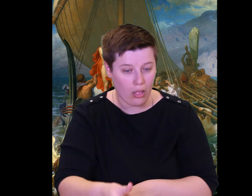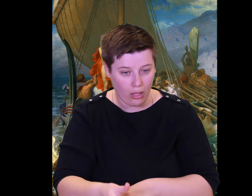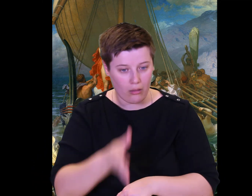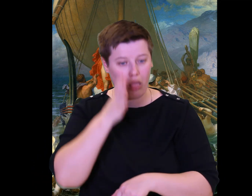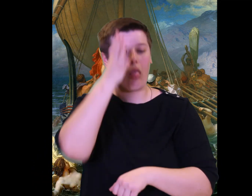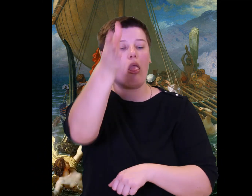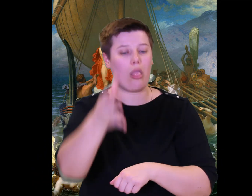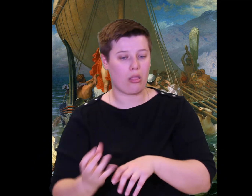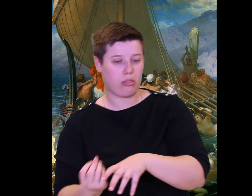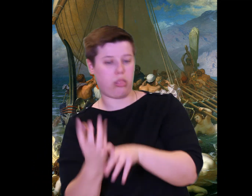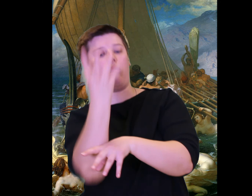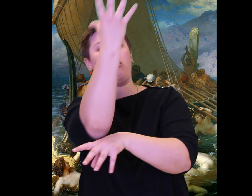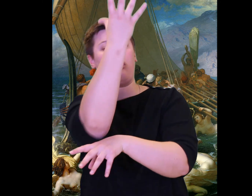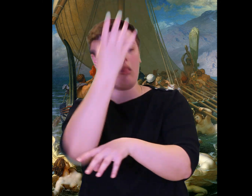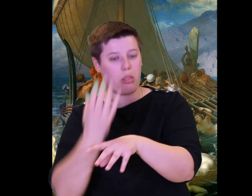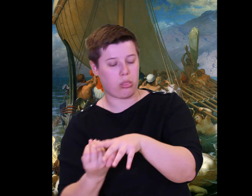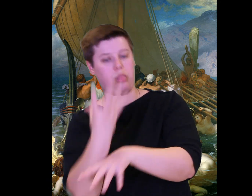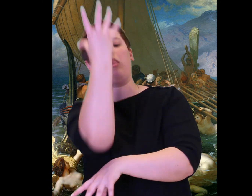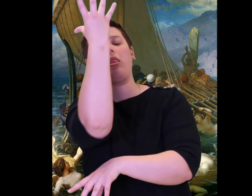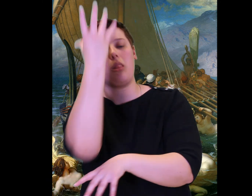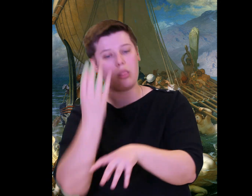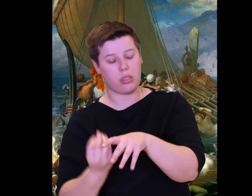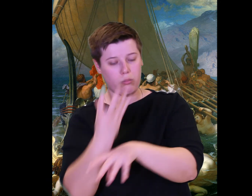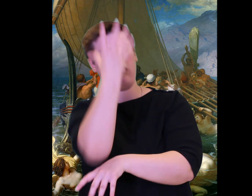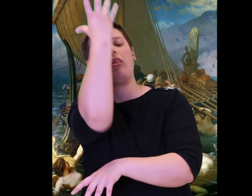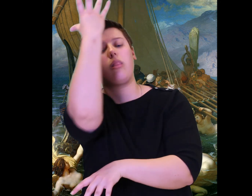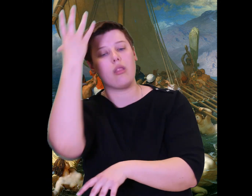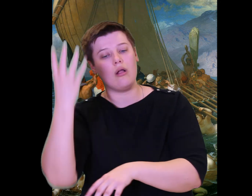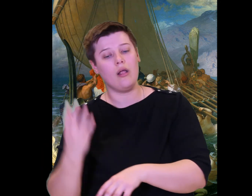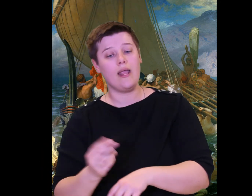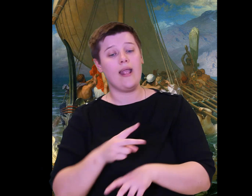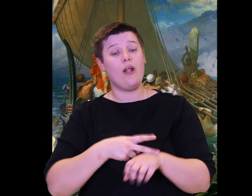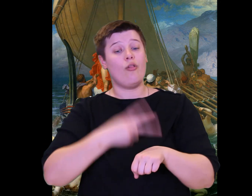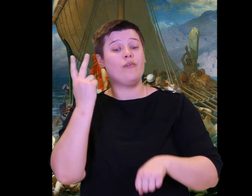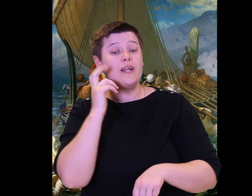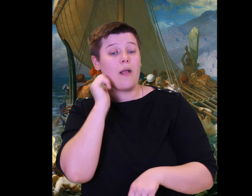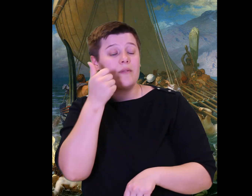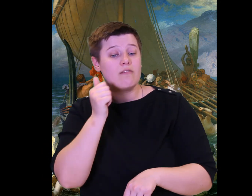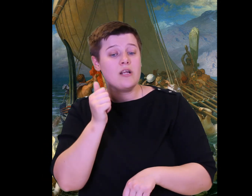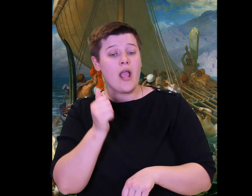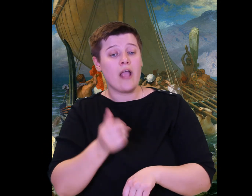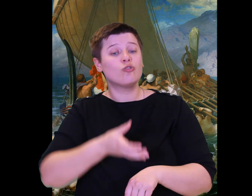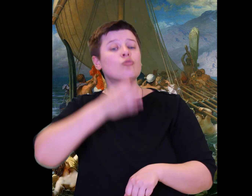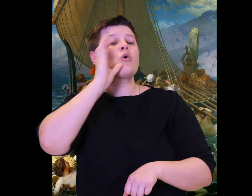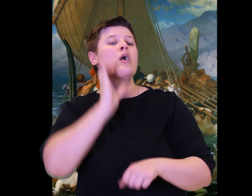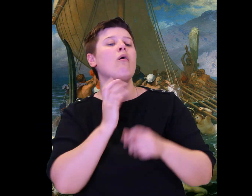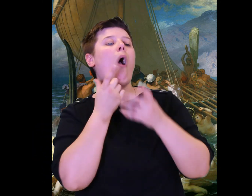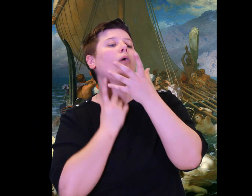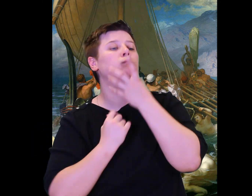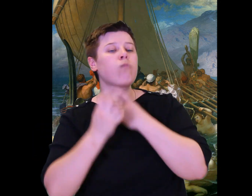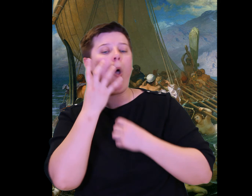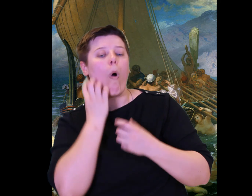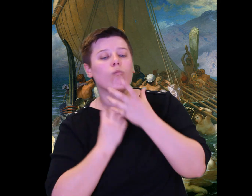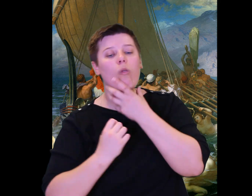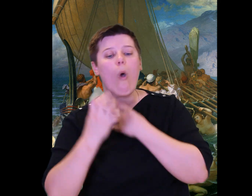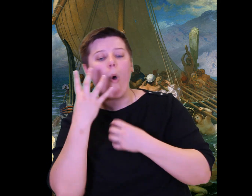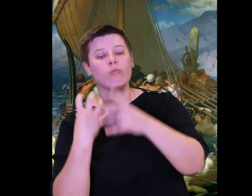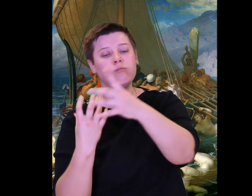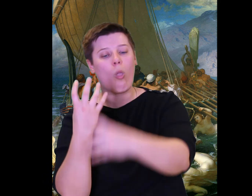Her belly slumps inside the hollow cave. She keeps her head above the yawning chasm and scopes around the